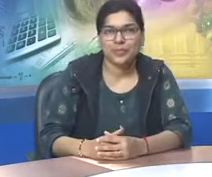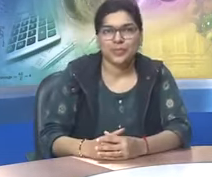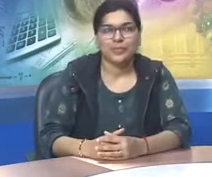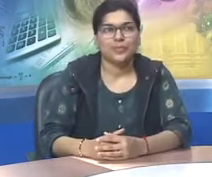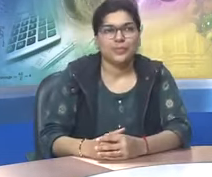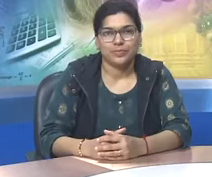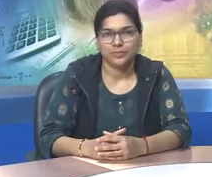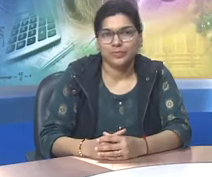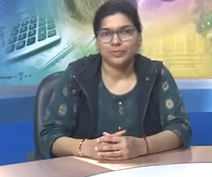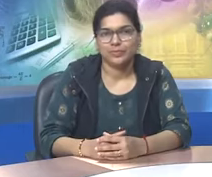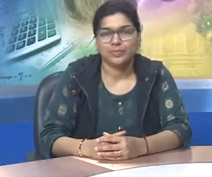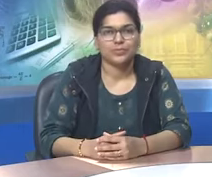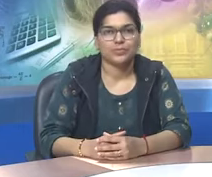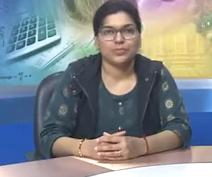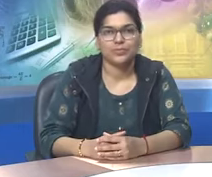used.